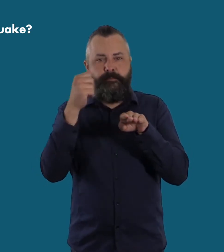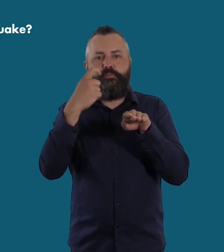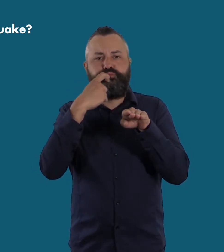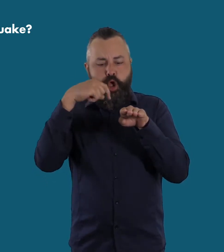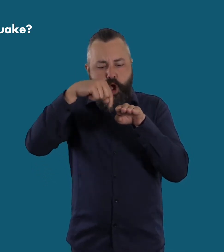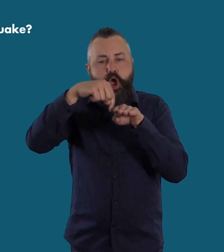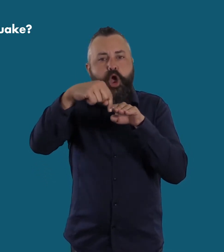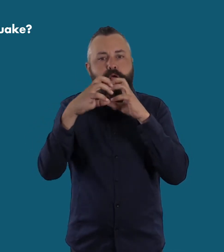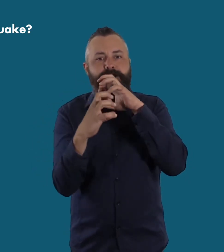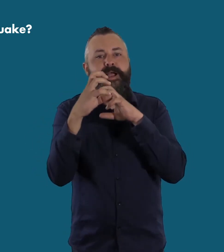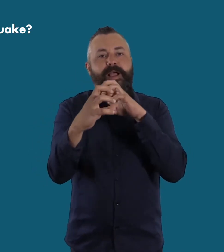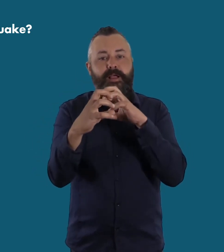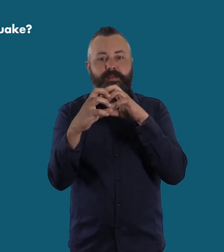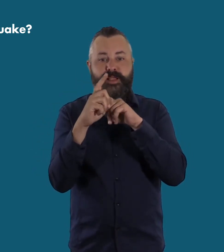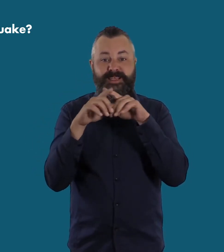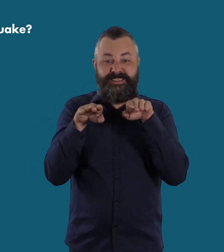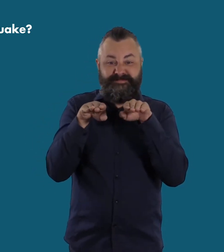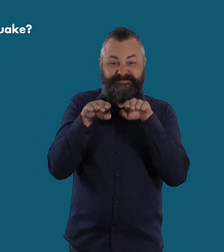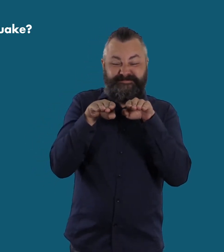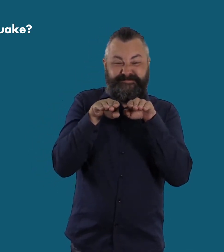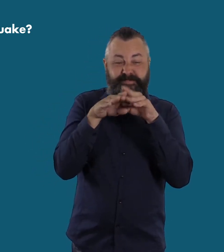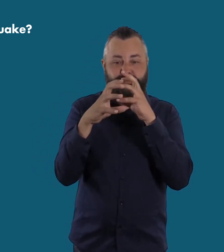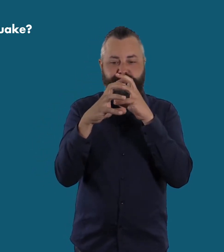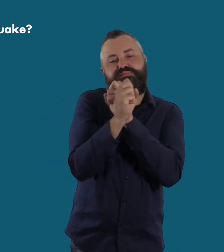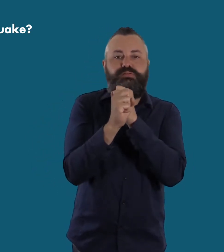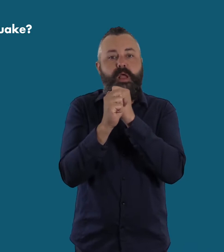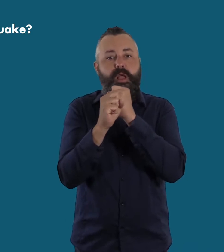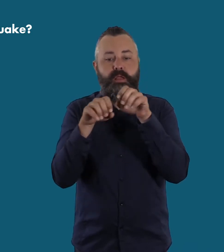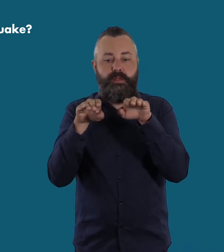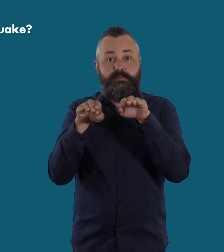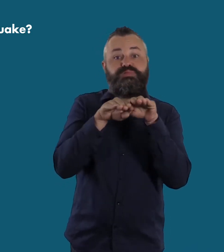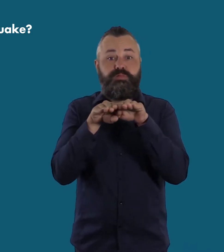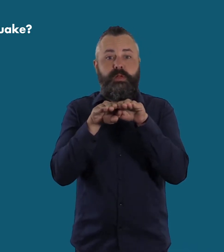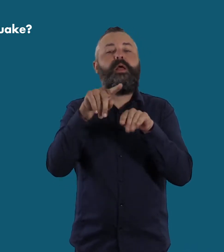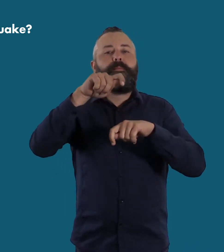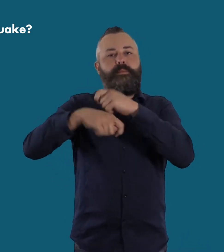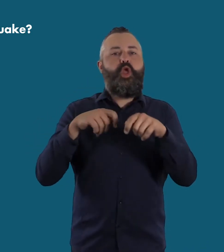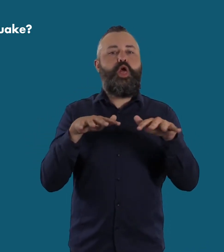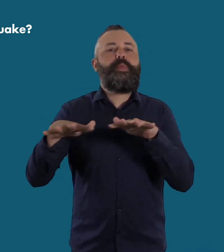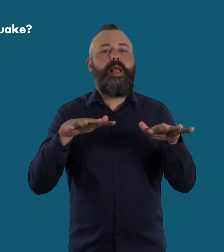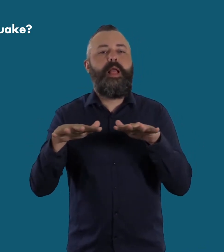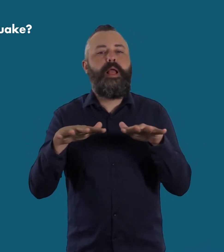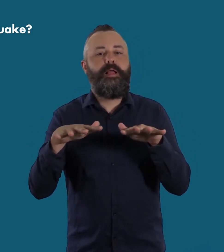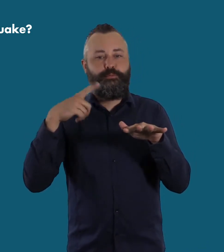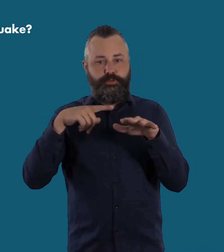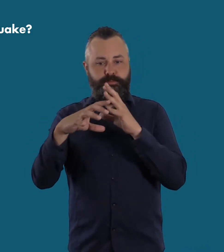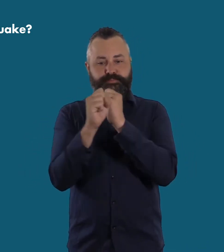When stress caused by moving plates gets too large, the rocks break and slip past each other, releasing energy into the crust in the form of